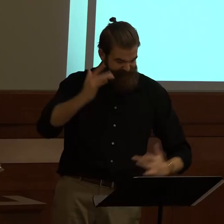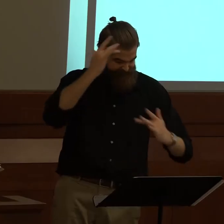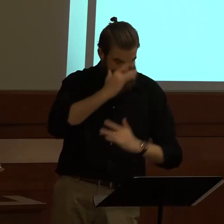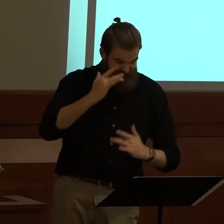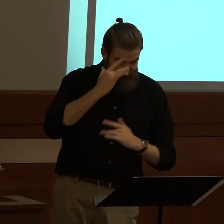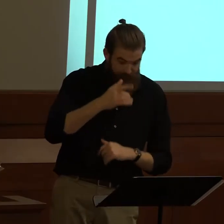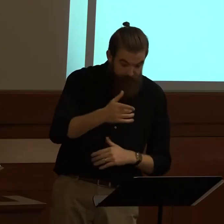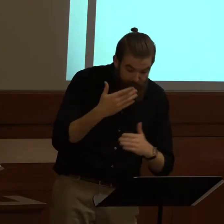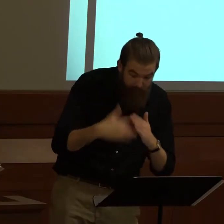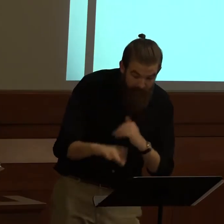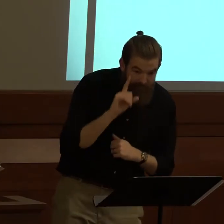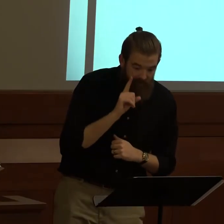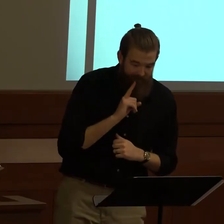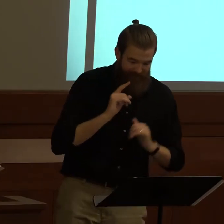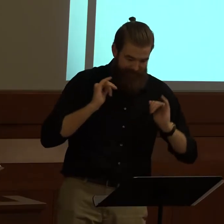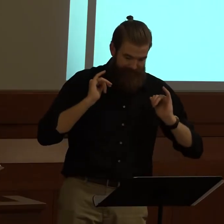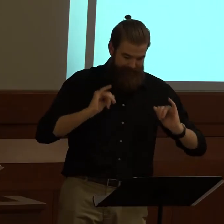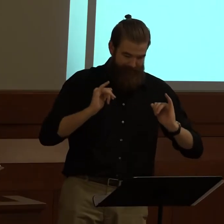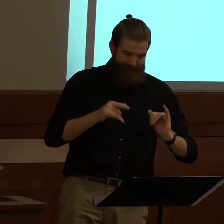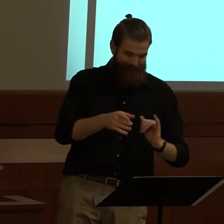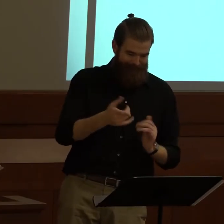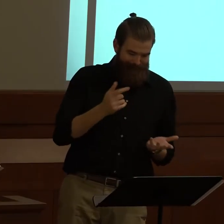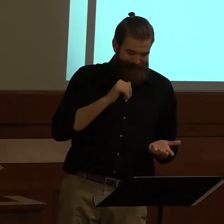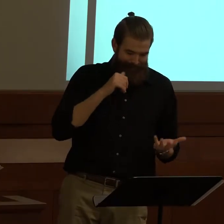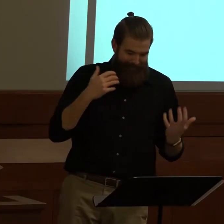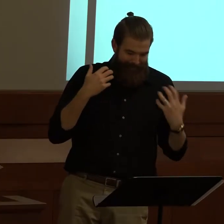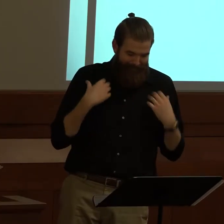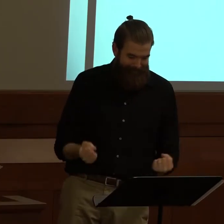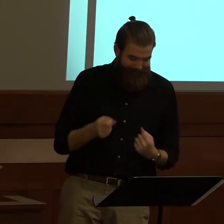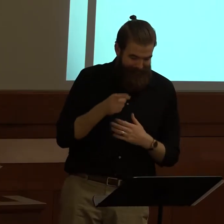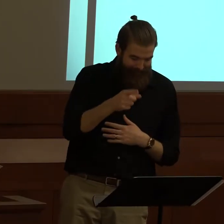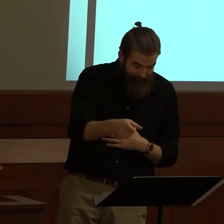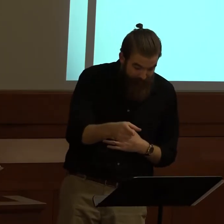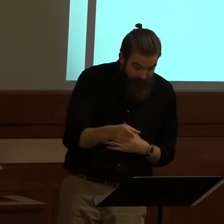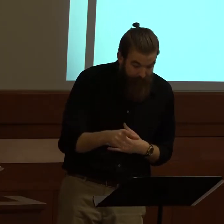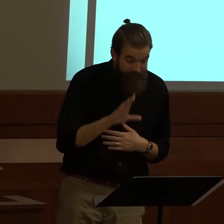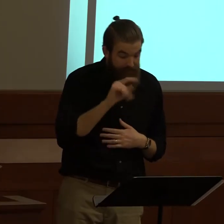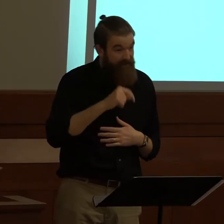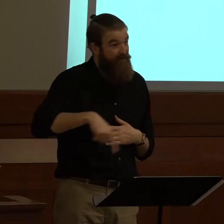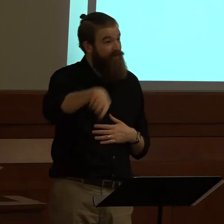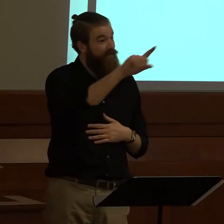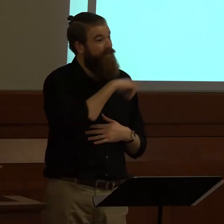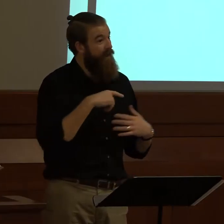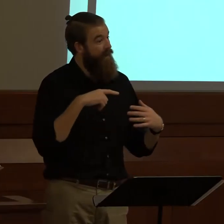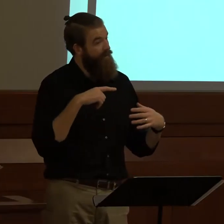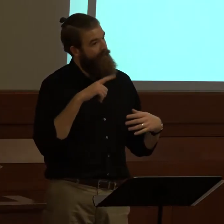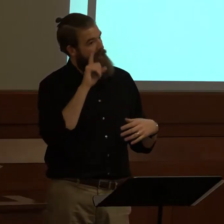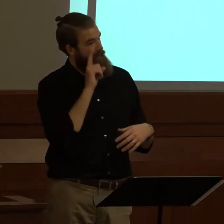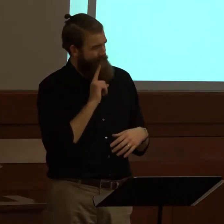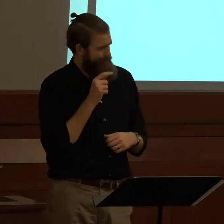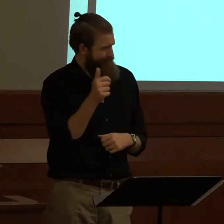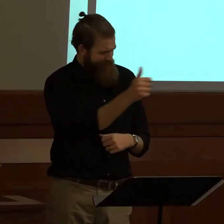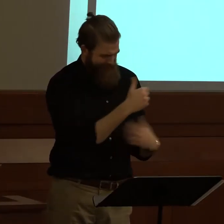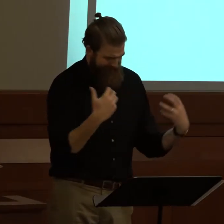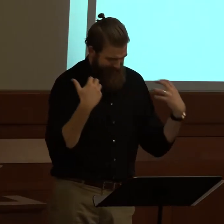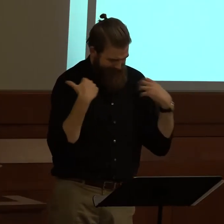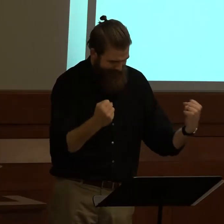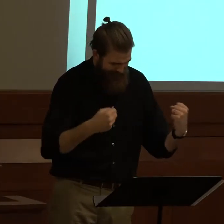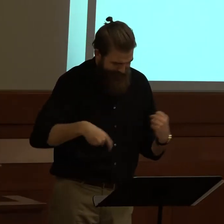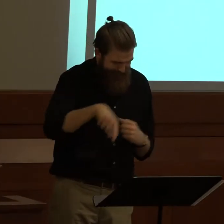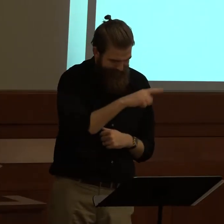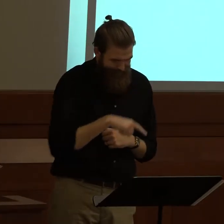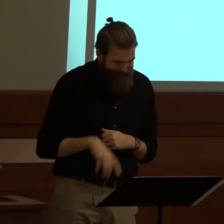gather together, there have been distinctly deaf behavioral norms, values, and performing arts, like what